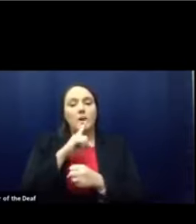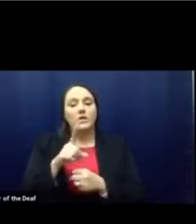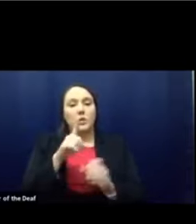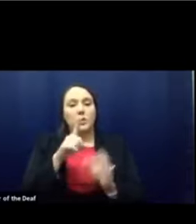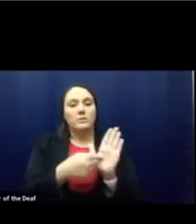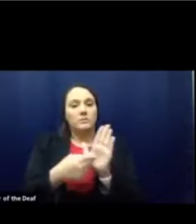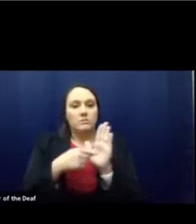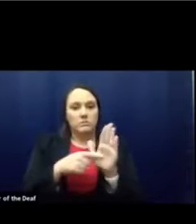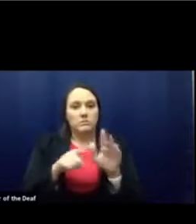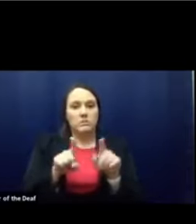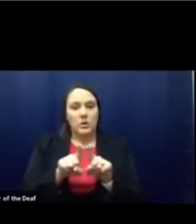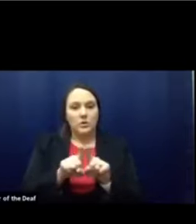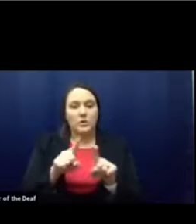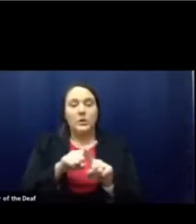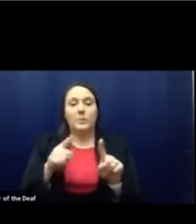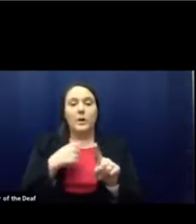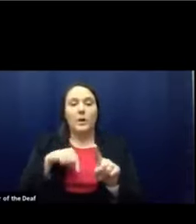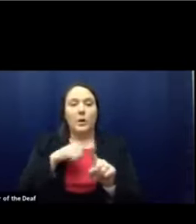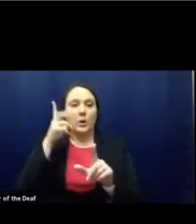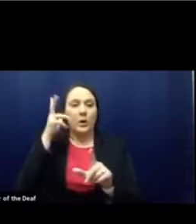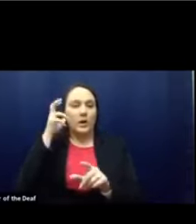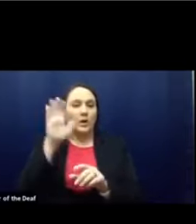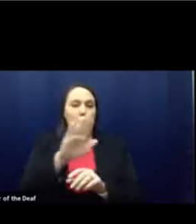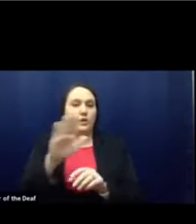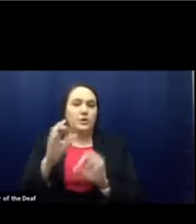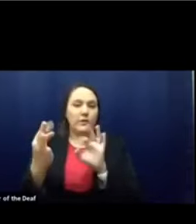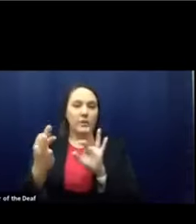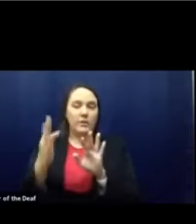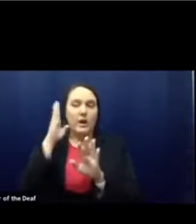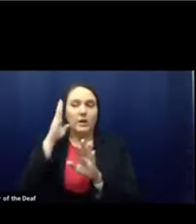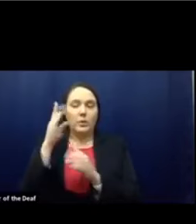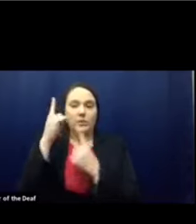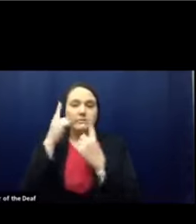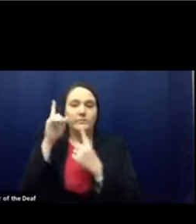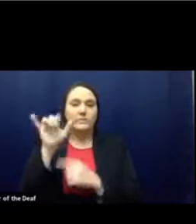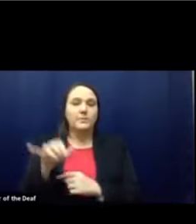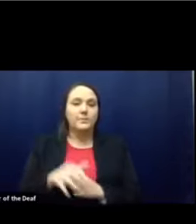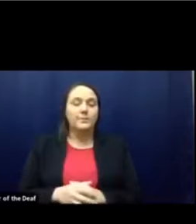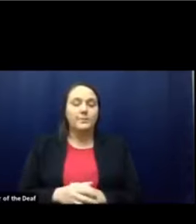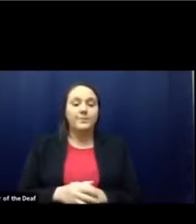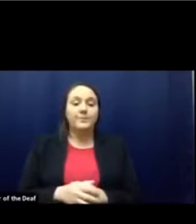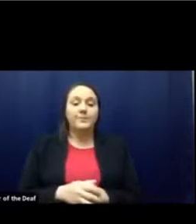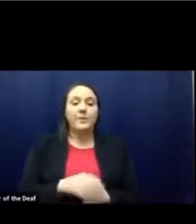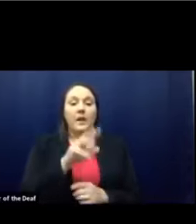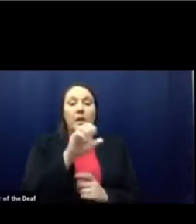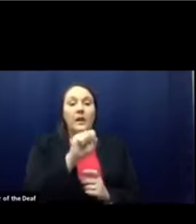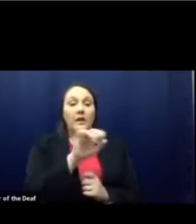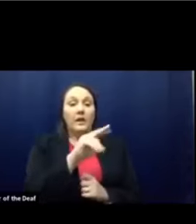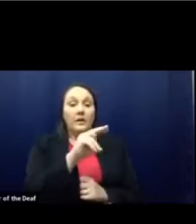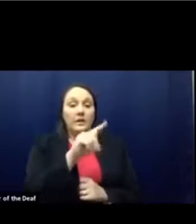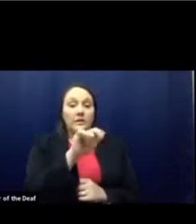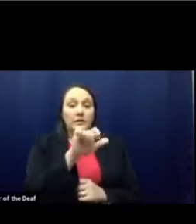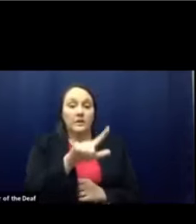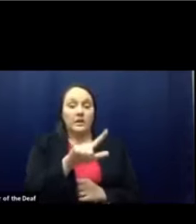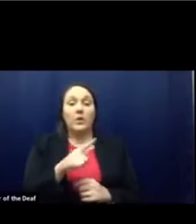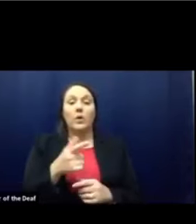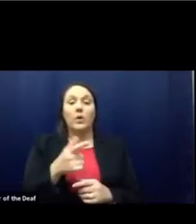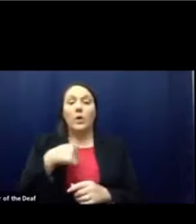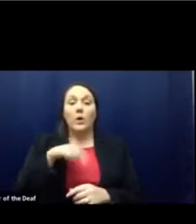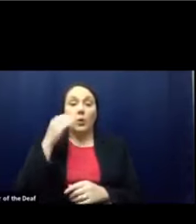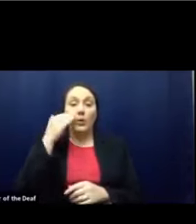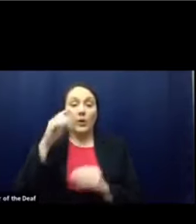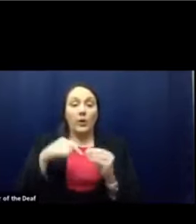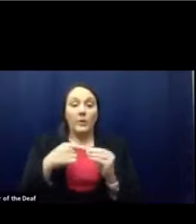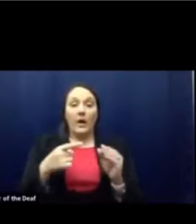But we've heard your feedback and we'll take it into consideration. From Vincent with the Sentinel, considering what we know about asymptomatic and